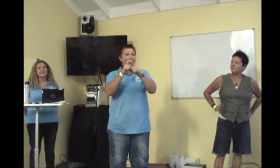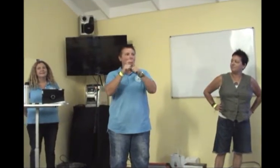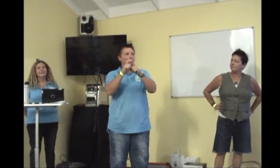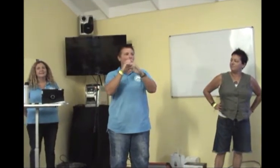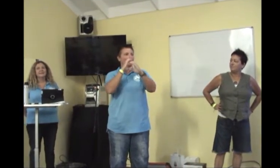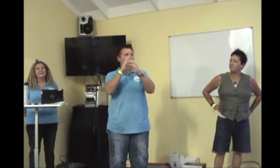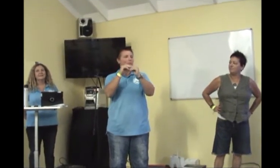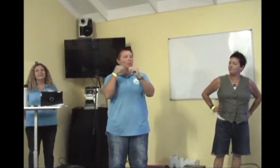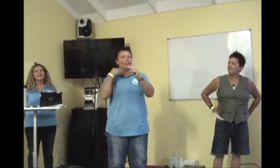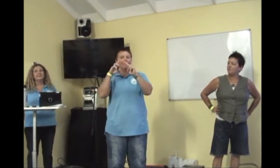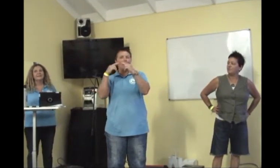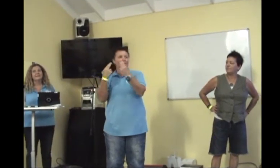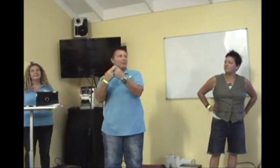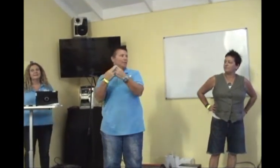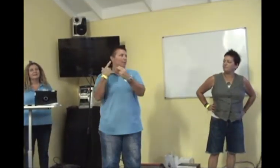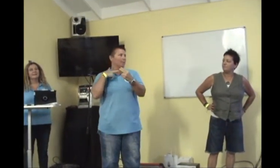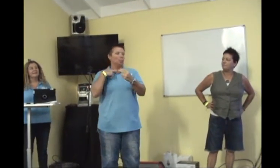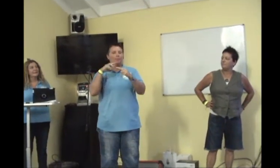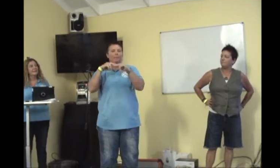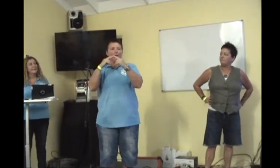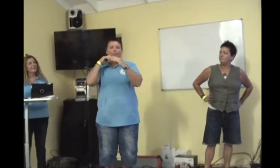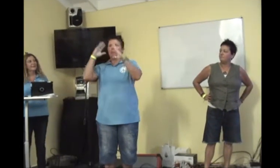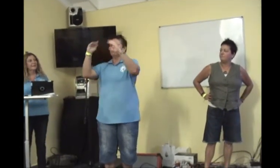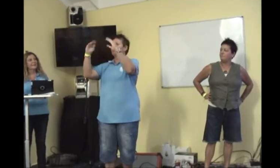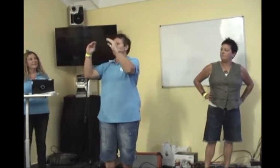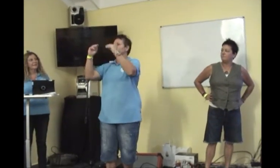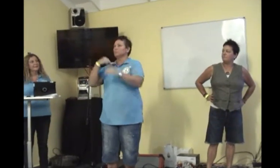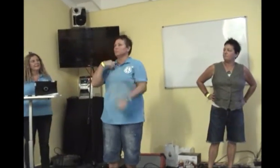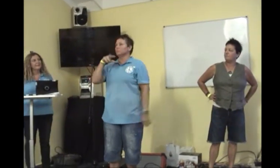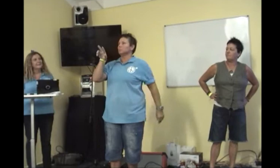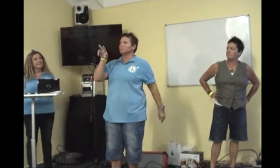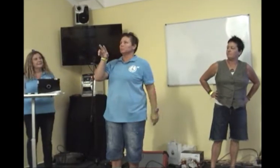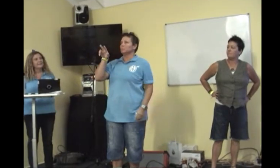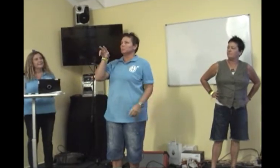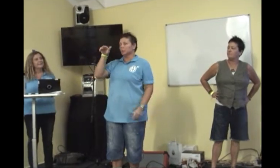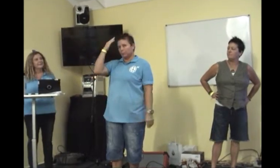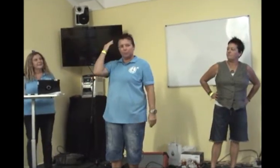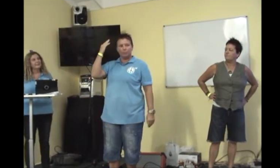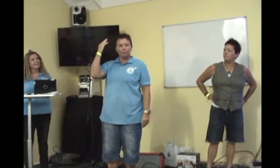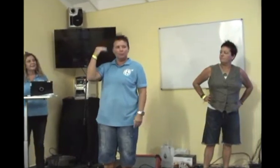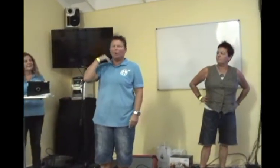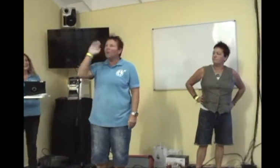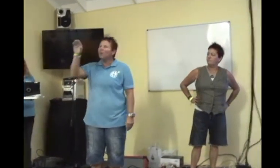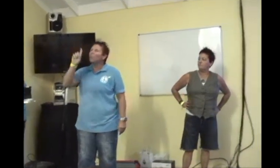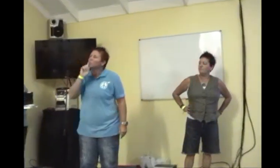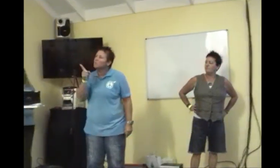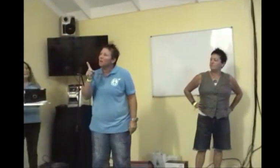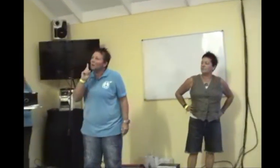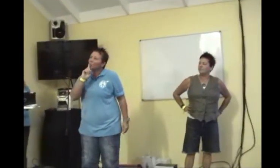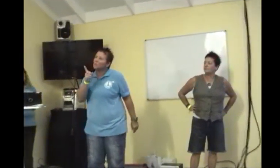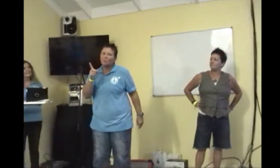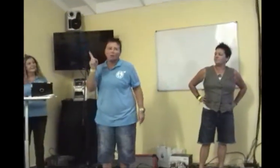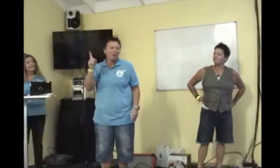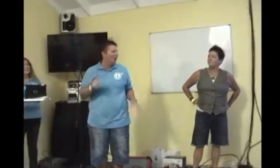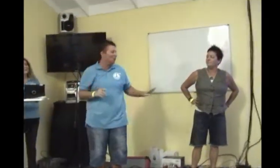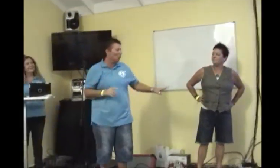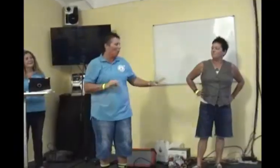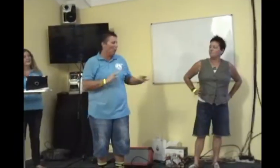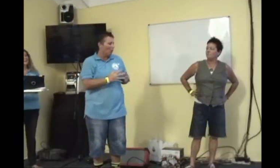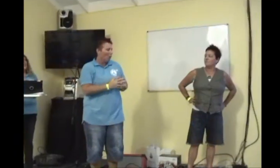up, and the communication was very hard with my family because my family were always talking, and I had no idea what they were saying. And I'd say, "What are you saying? What are you saying? Oh,